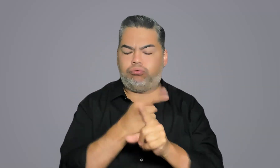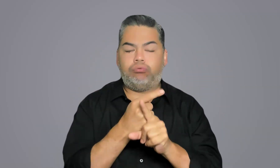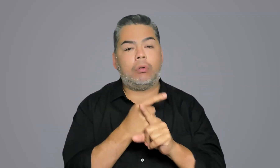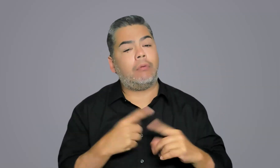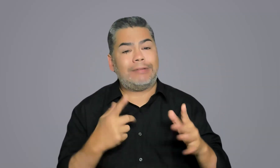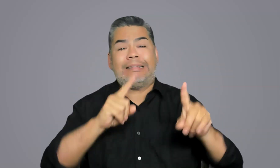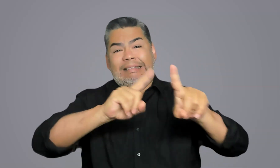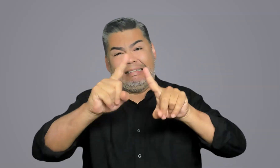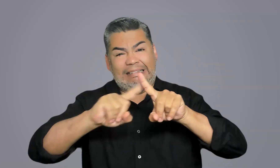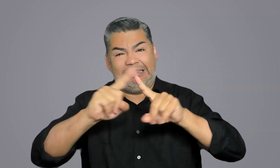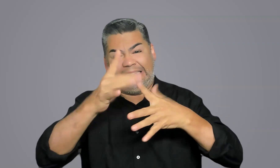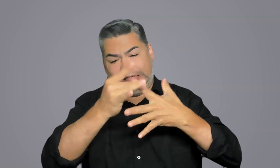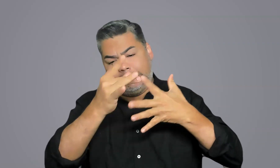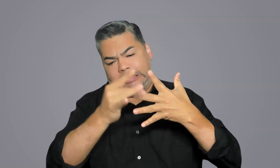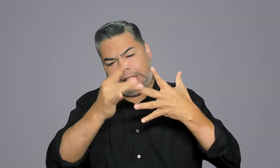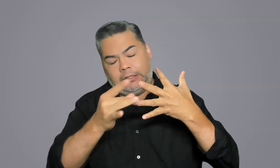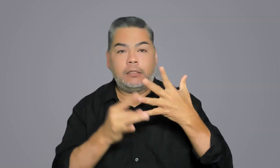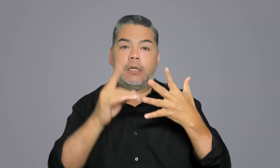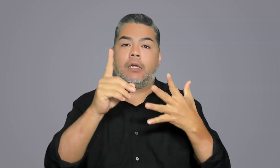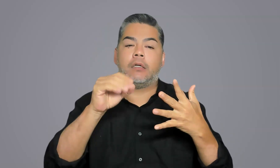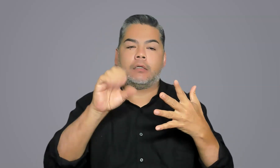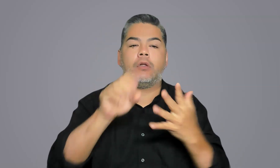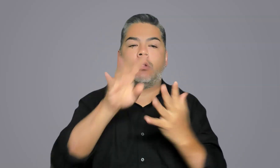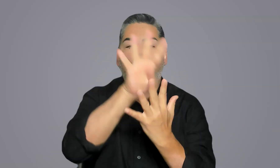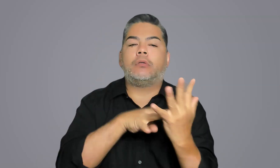comes to documents. You could create a spreadsheet, you could do a traditional